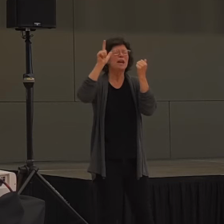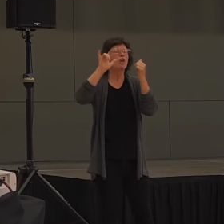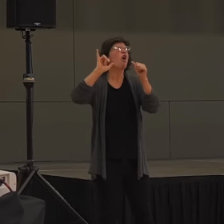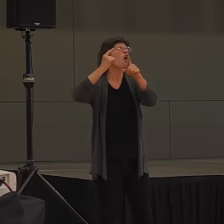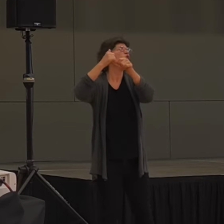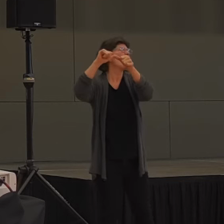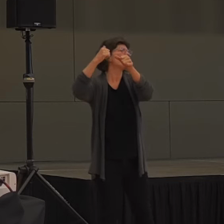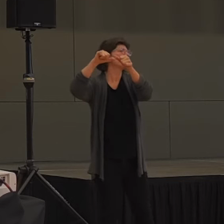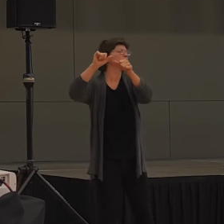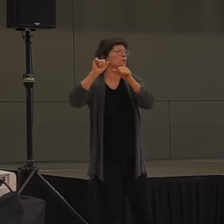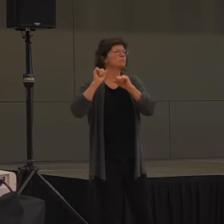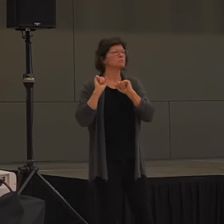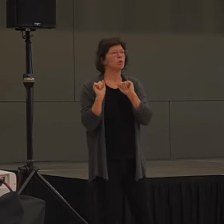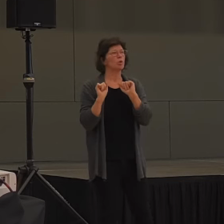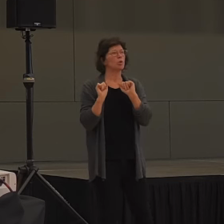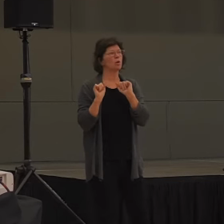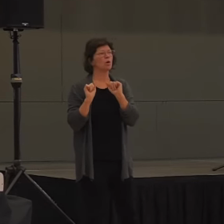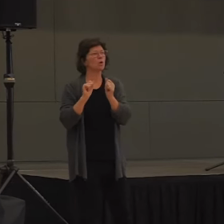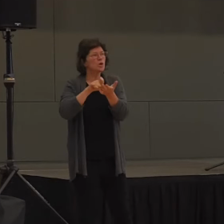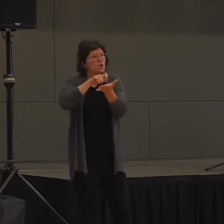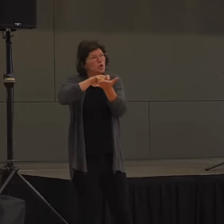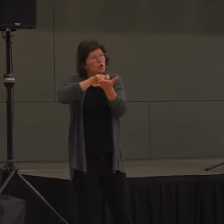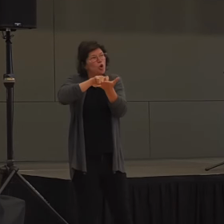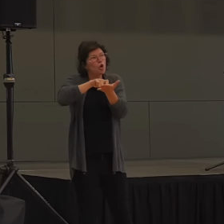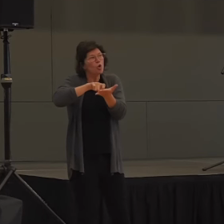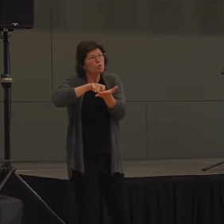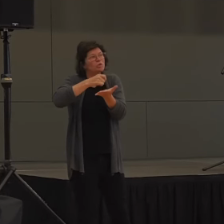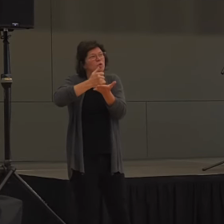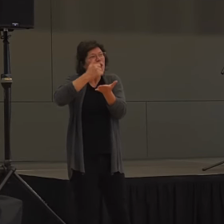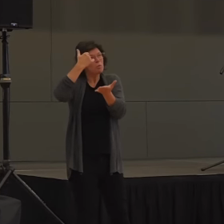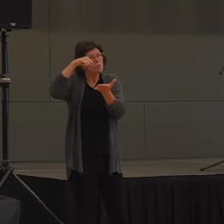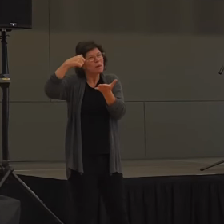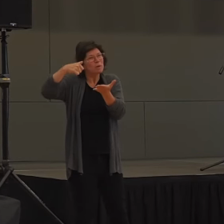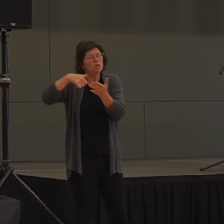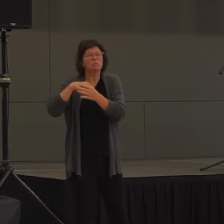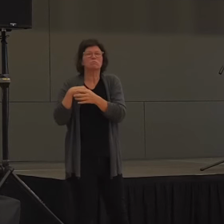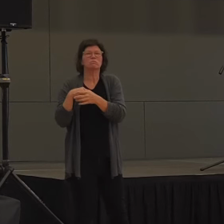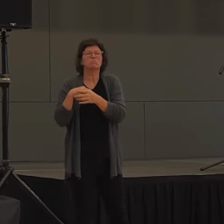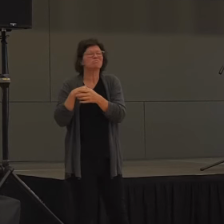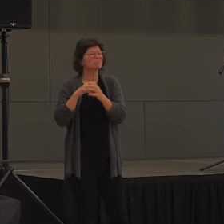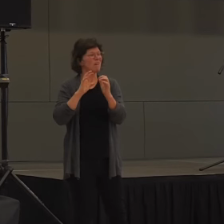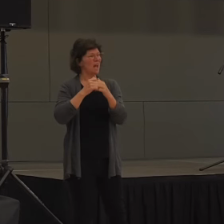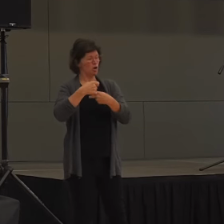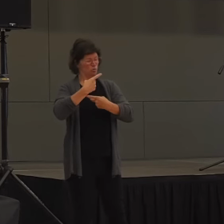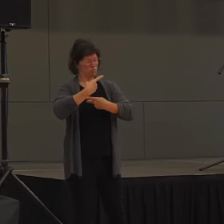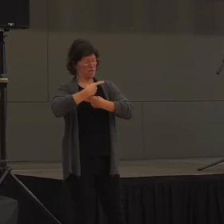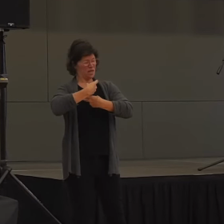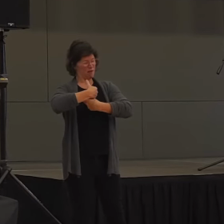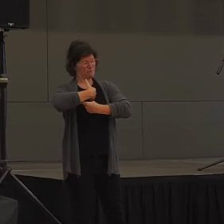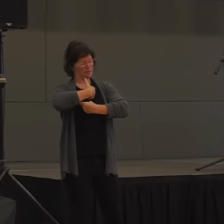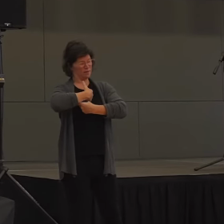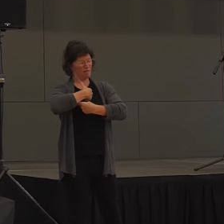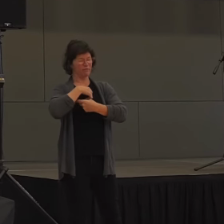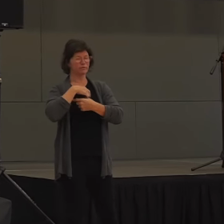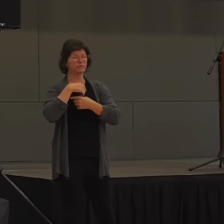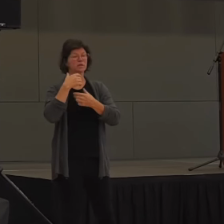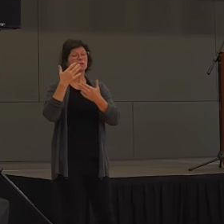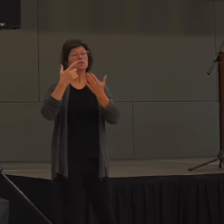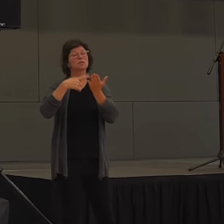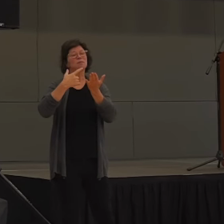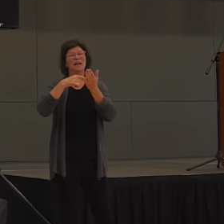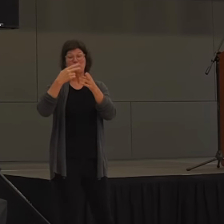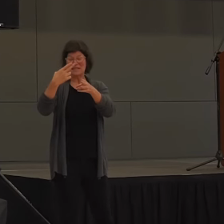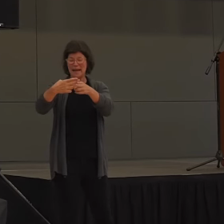can use notes as reminders effectively. We know how to take care of ourselves, and we sometimes forget a